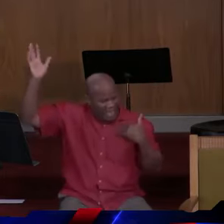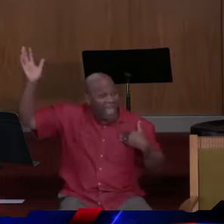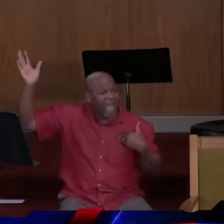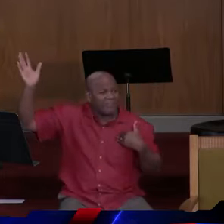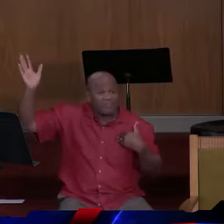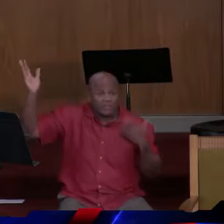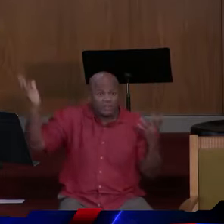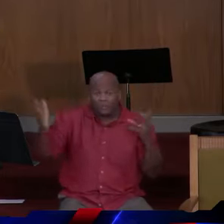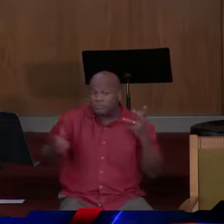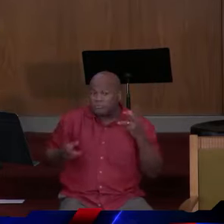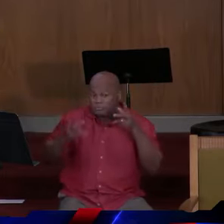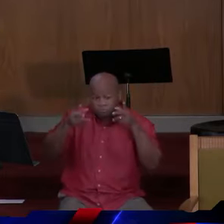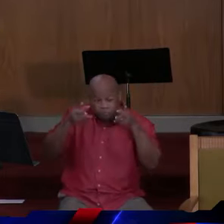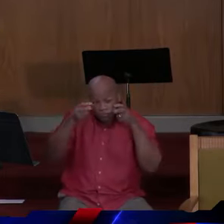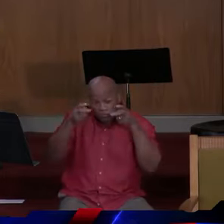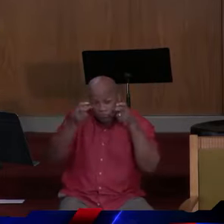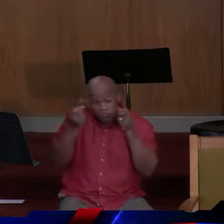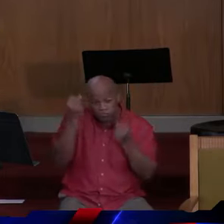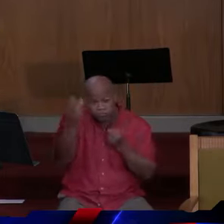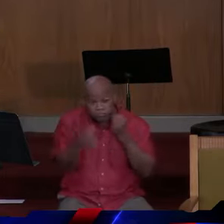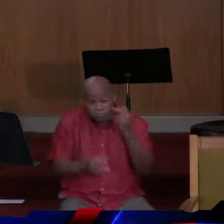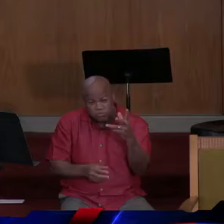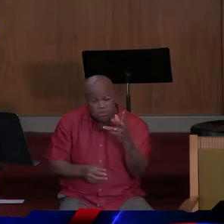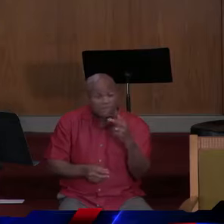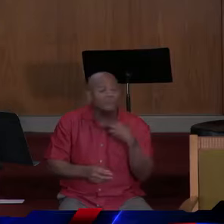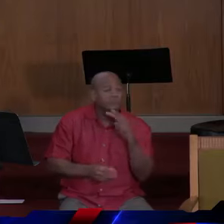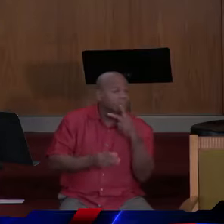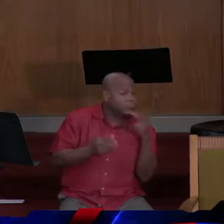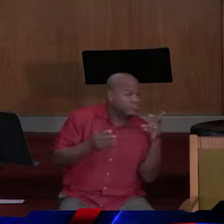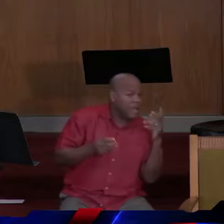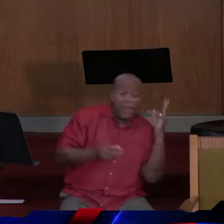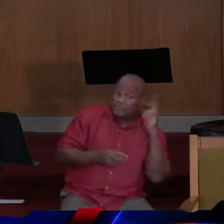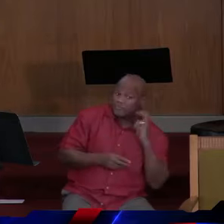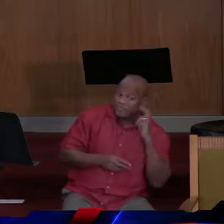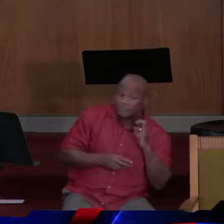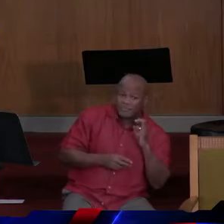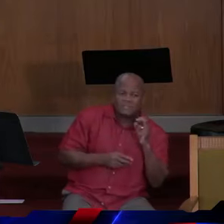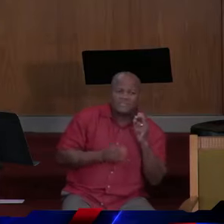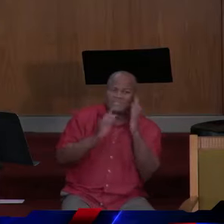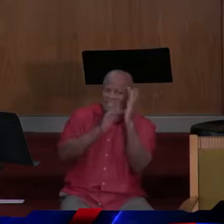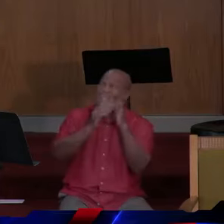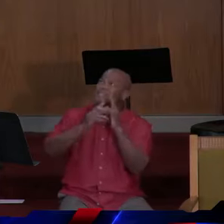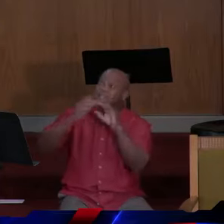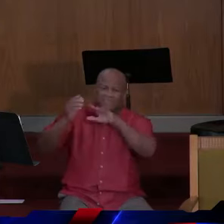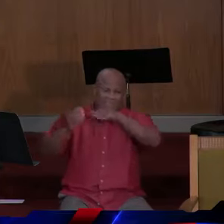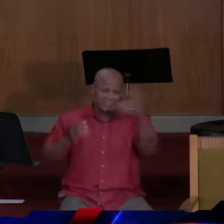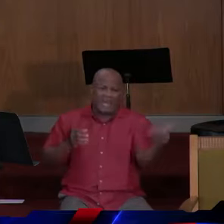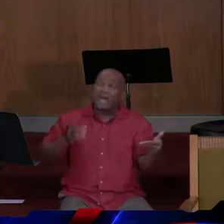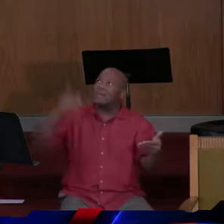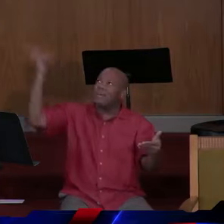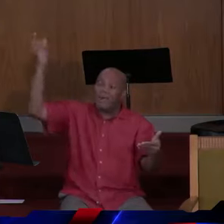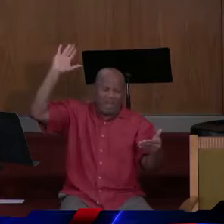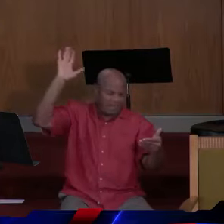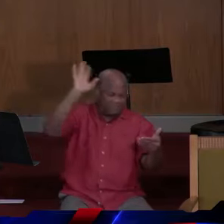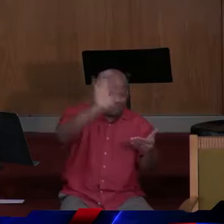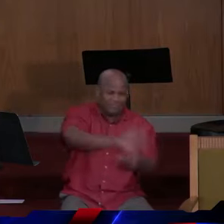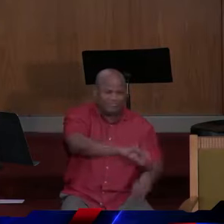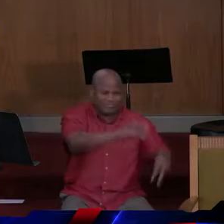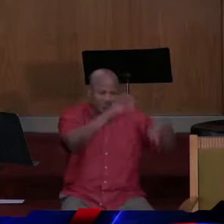hearing the sound of my voice, Jesus died, God raised him to bring us in. And if you don't know